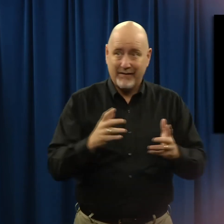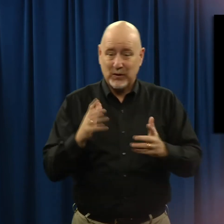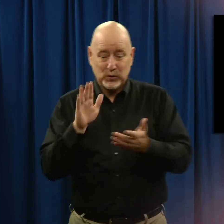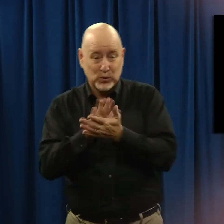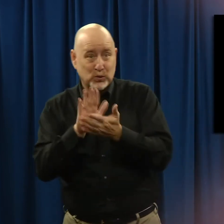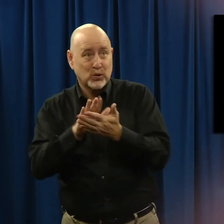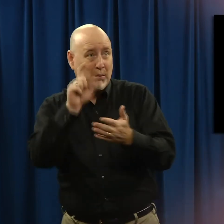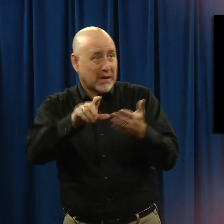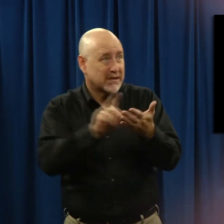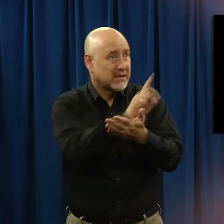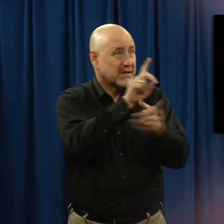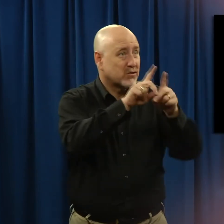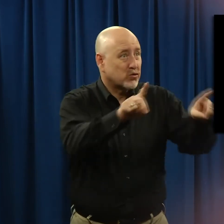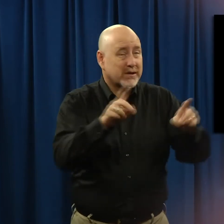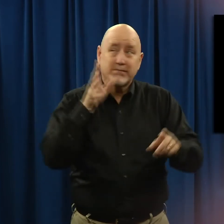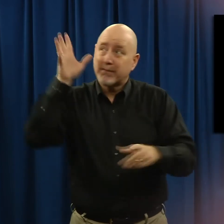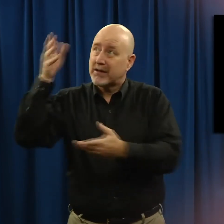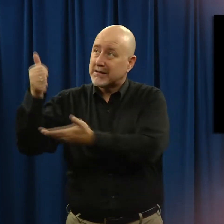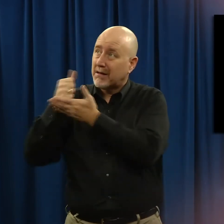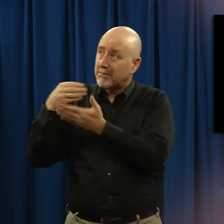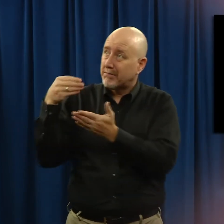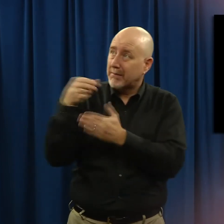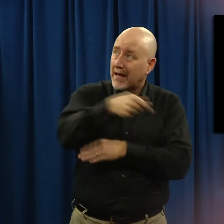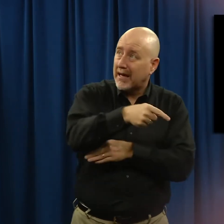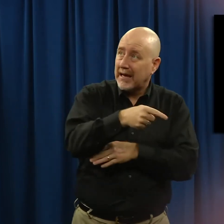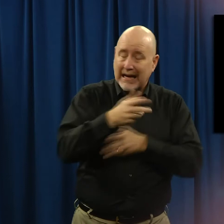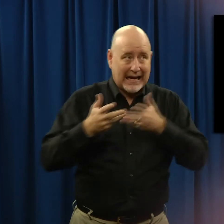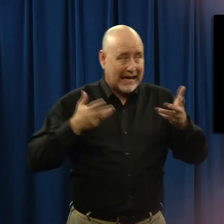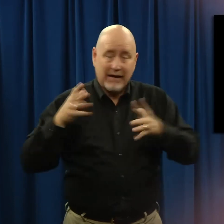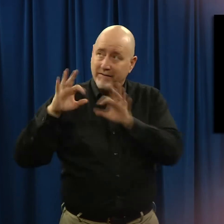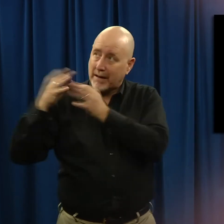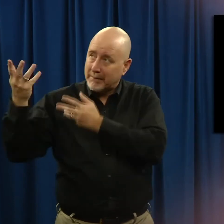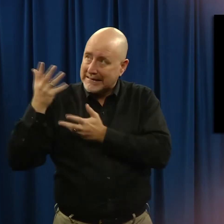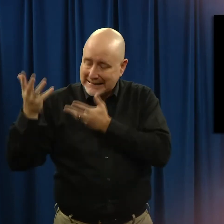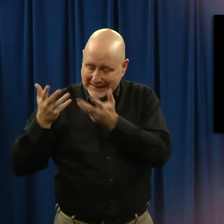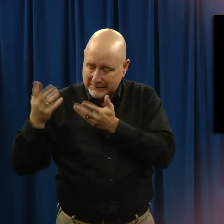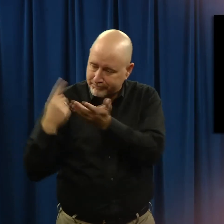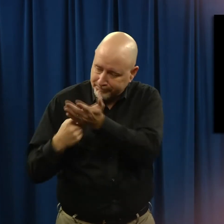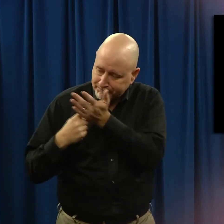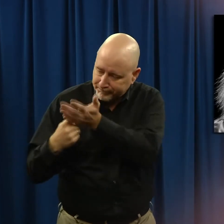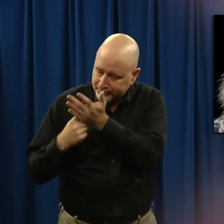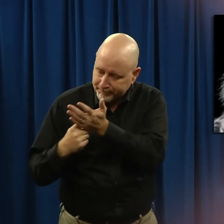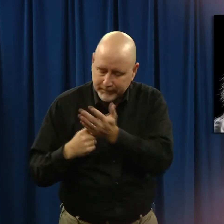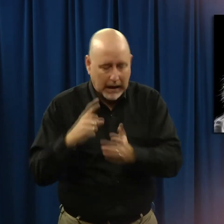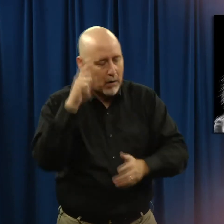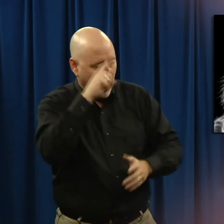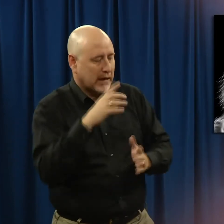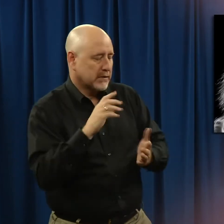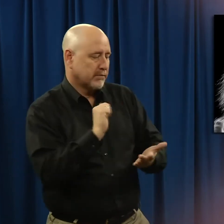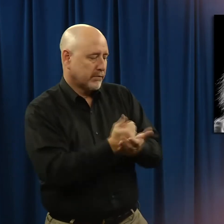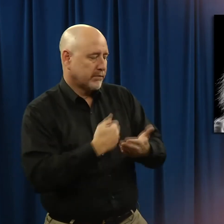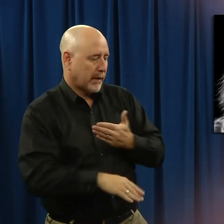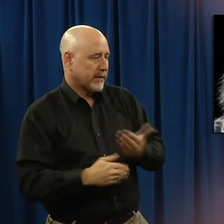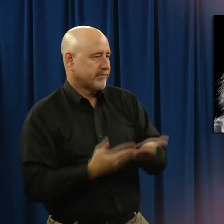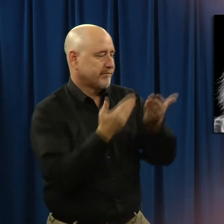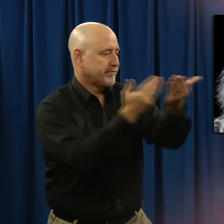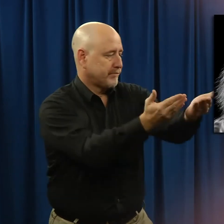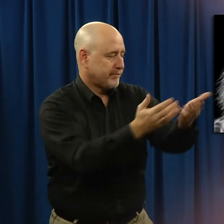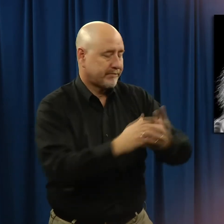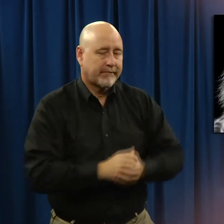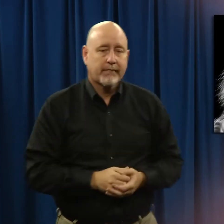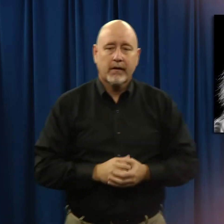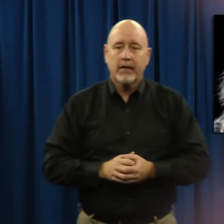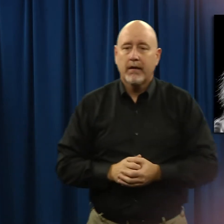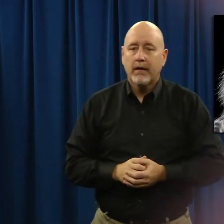college. So we sat down and we decided it was best to give the baby up for adoption. We were still in college and knew